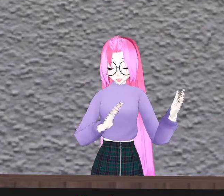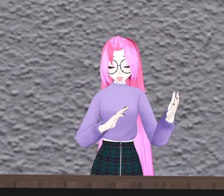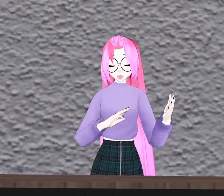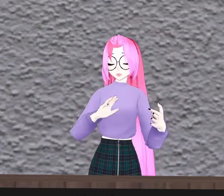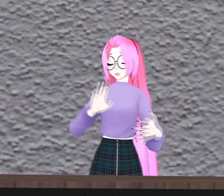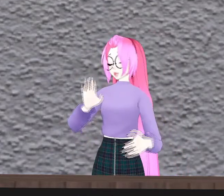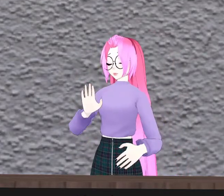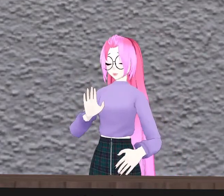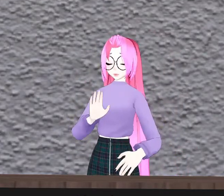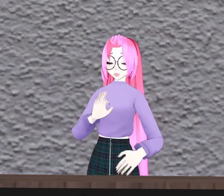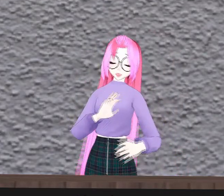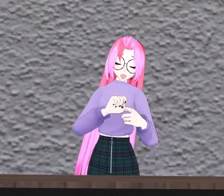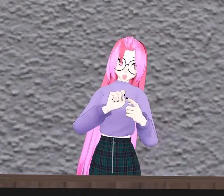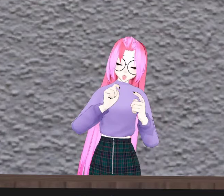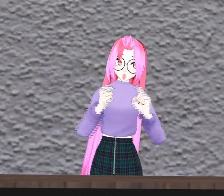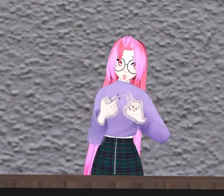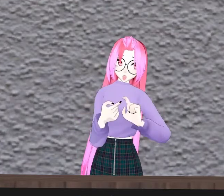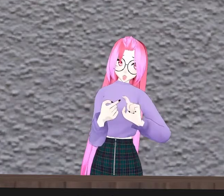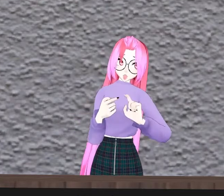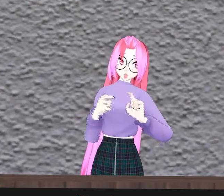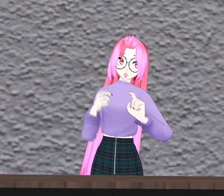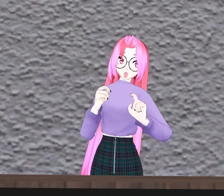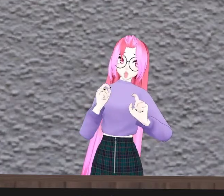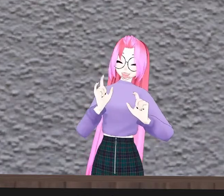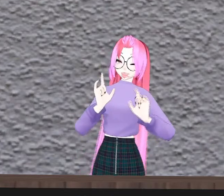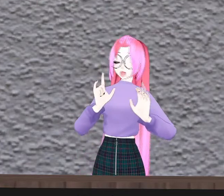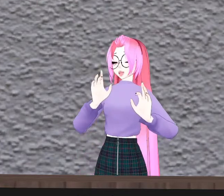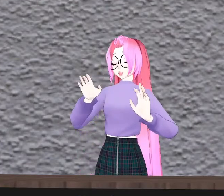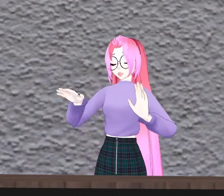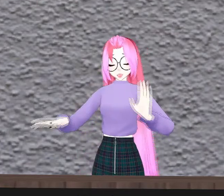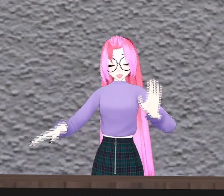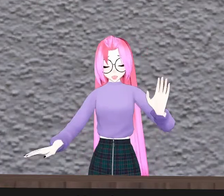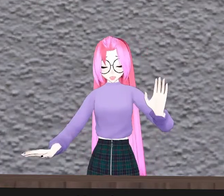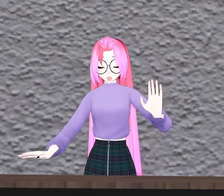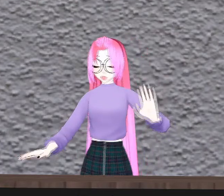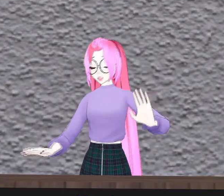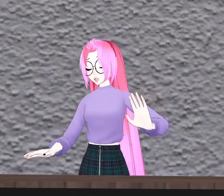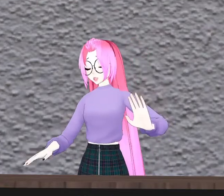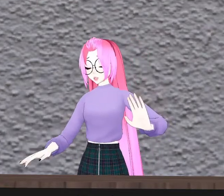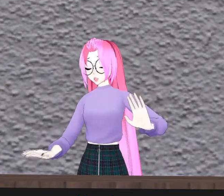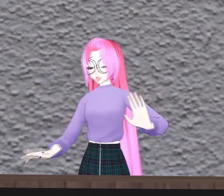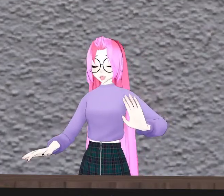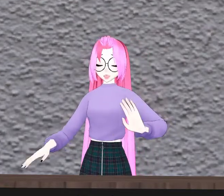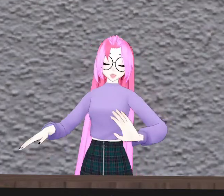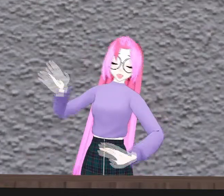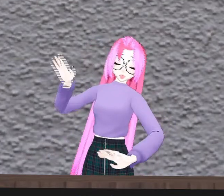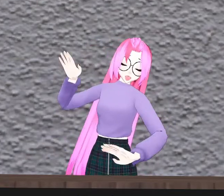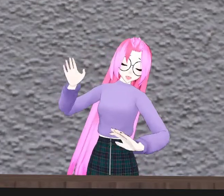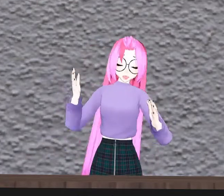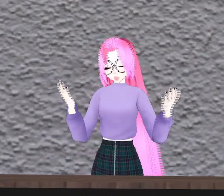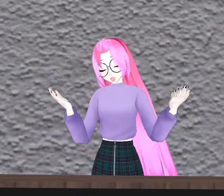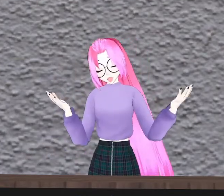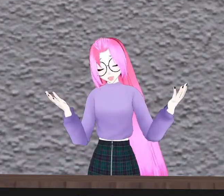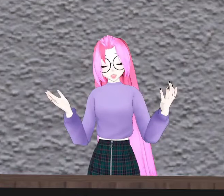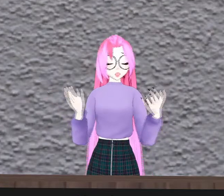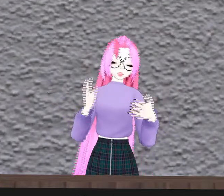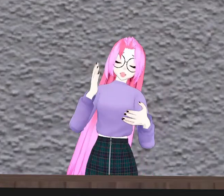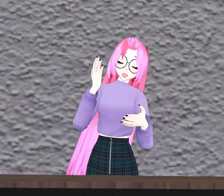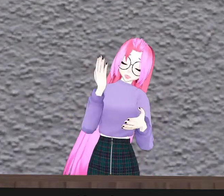fine. It's also fine if you want to change it. So let's say you're given one when you're a real little kid, you grow up and you don't like it anymore. You could